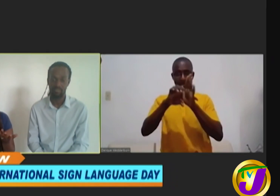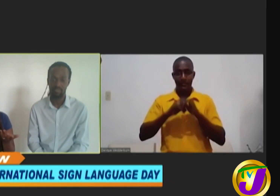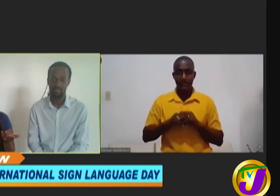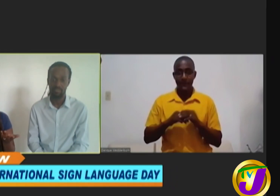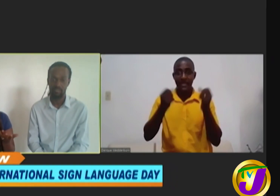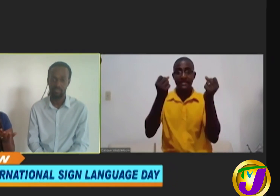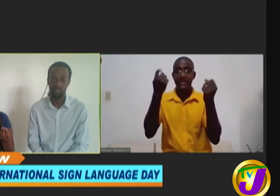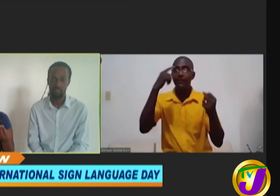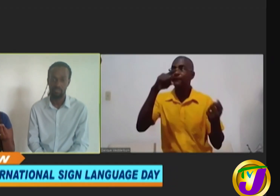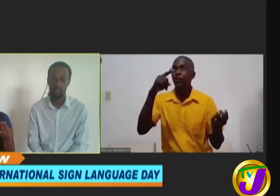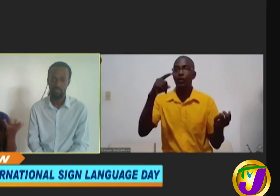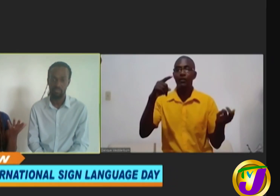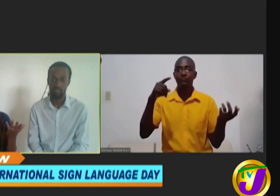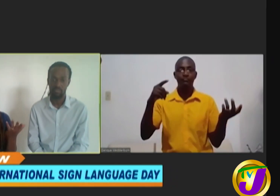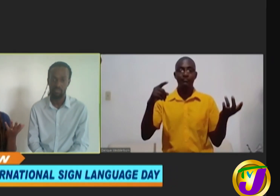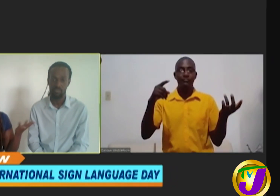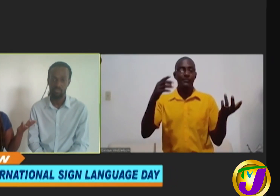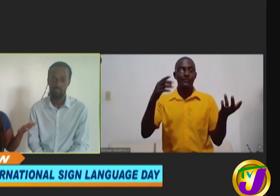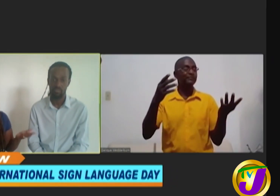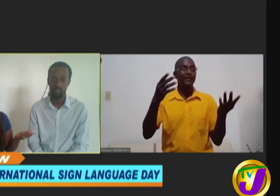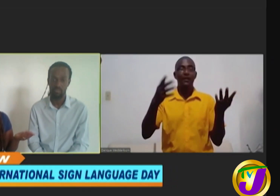sign for,